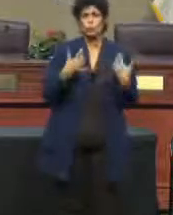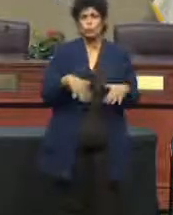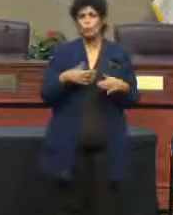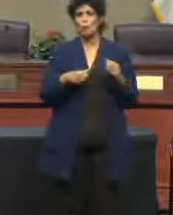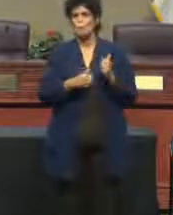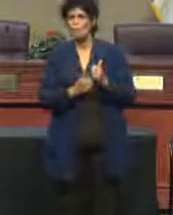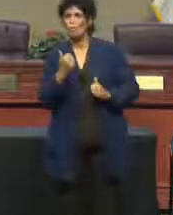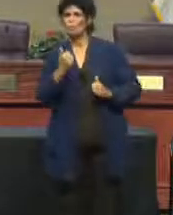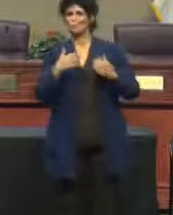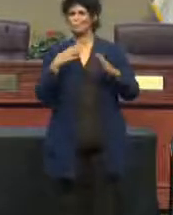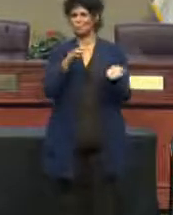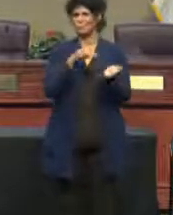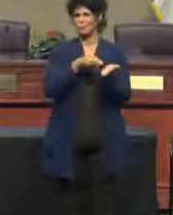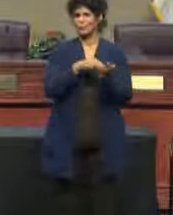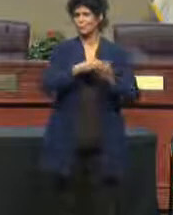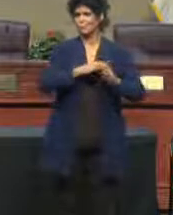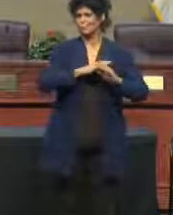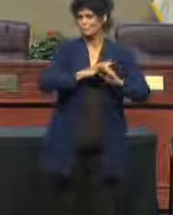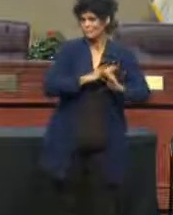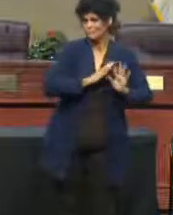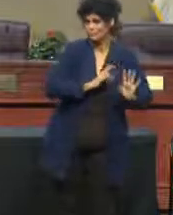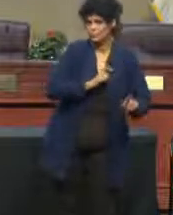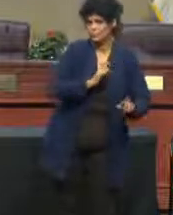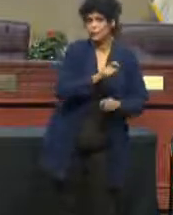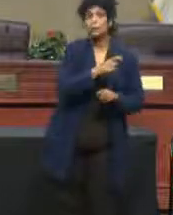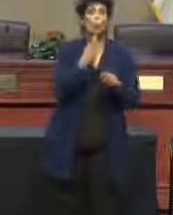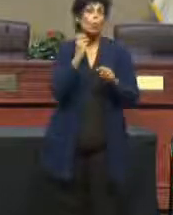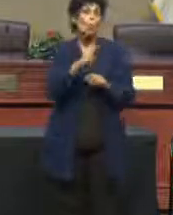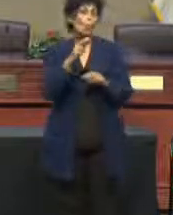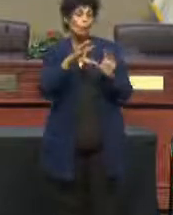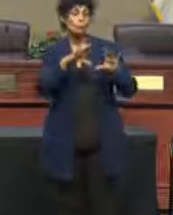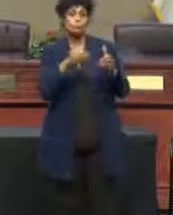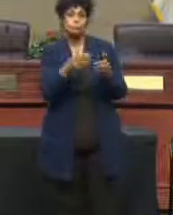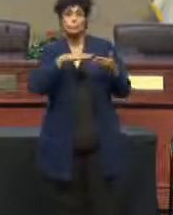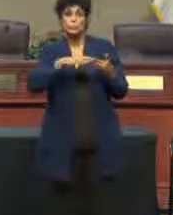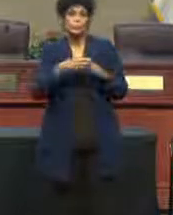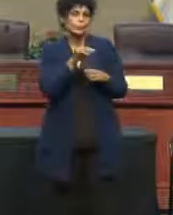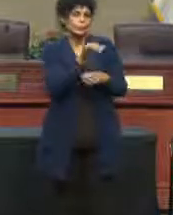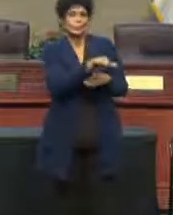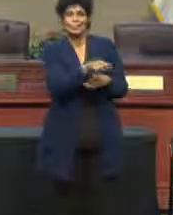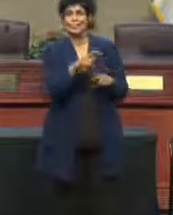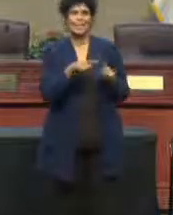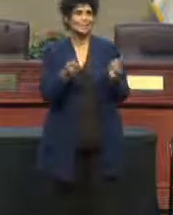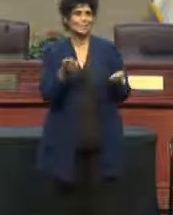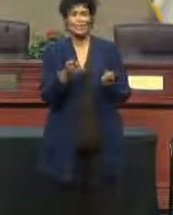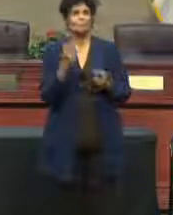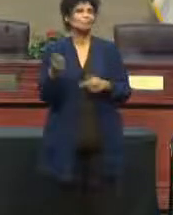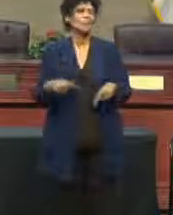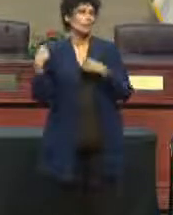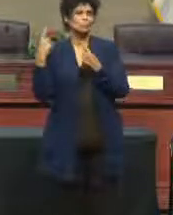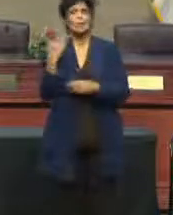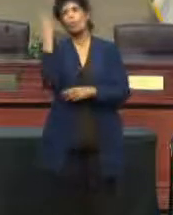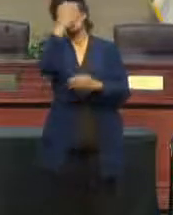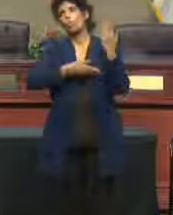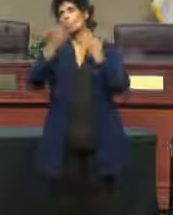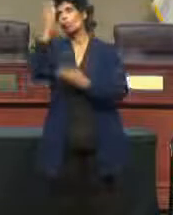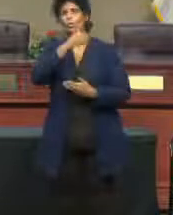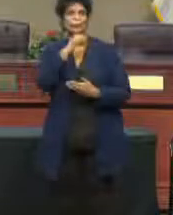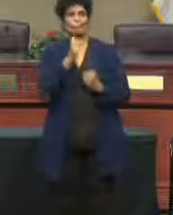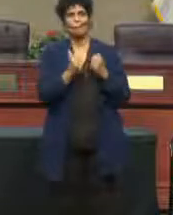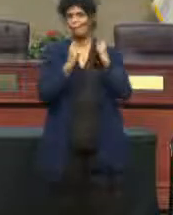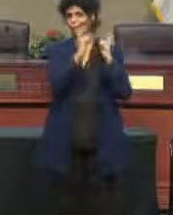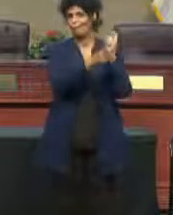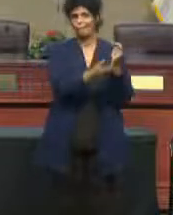vaccine. And lastly, the testing is still a priority in our county. We will continue to offer free COVID